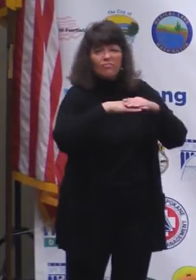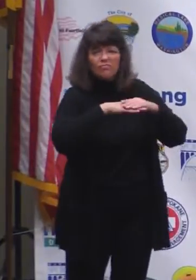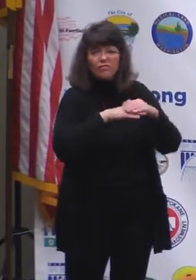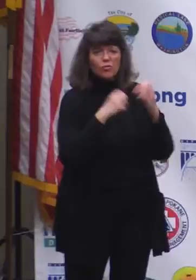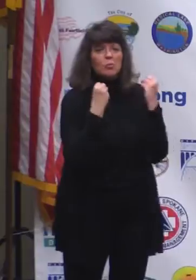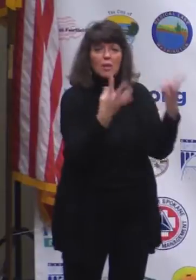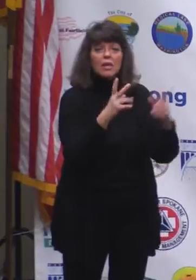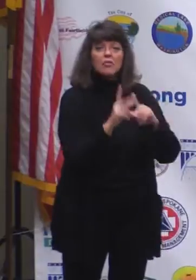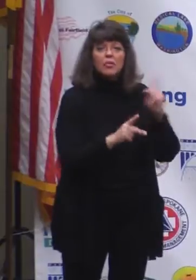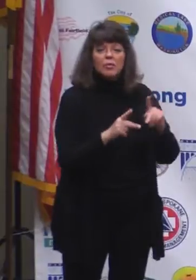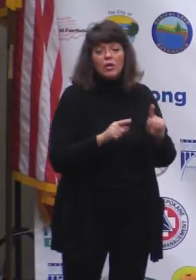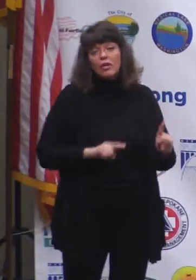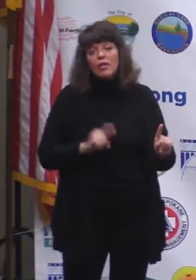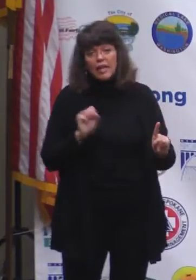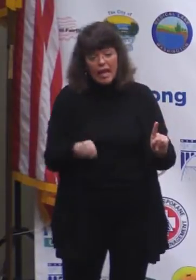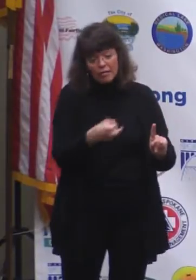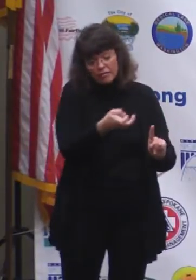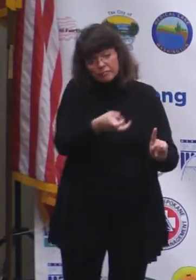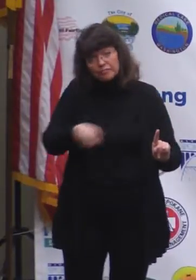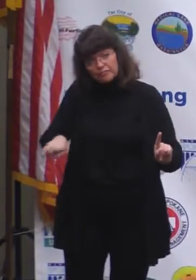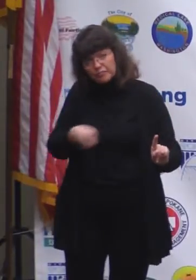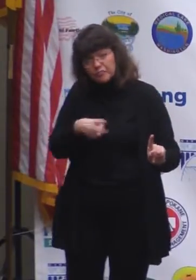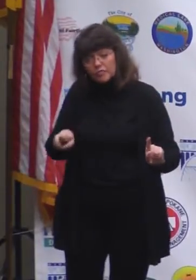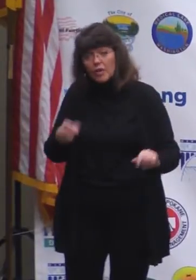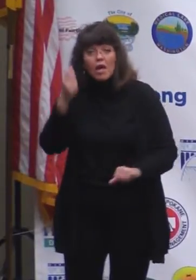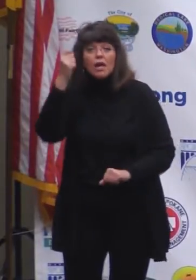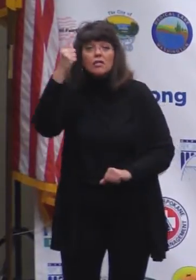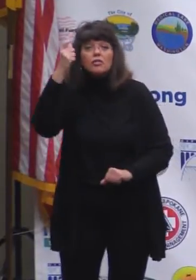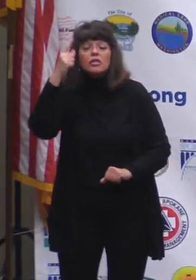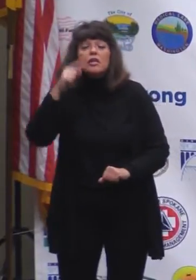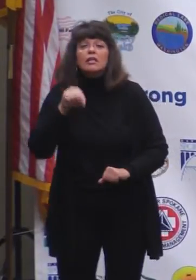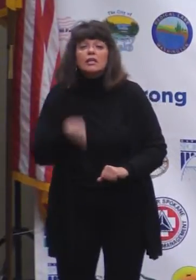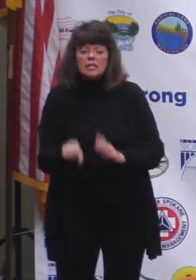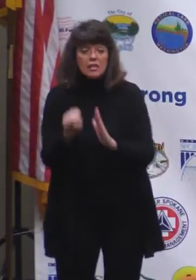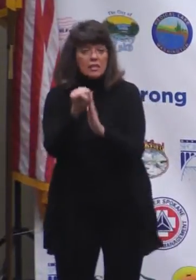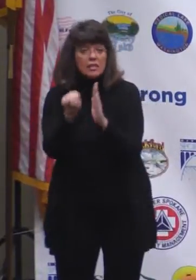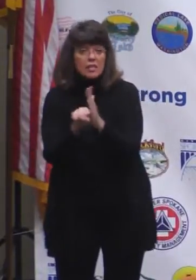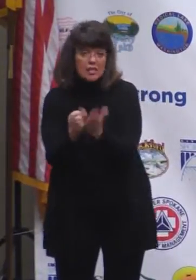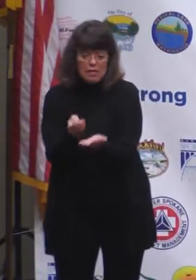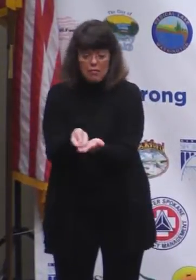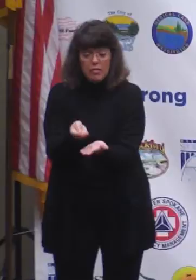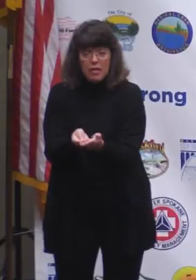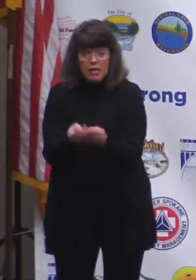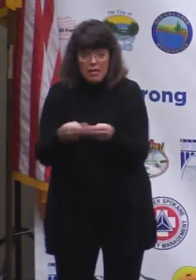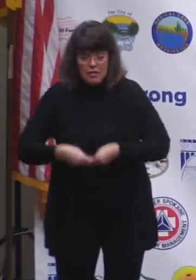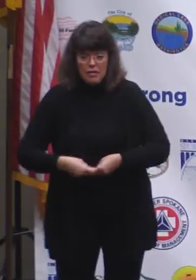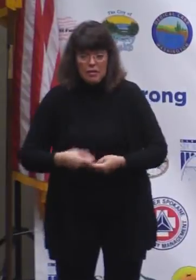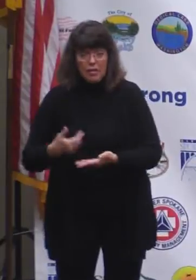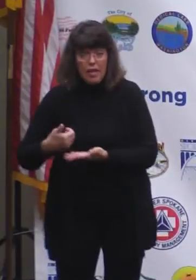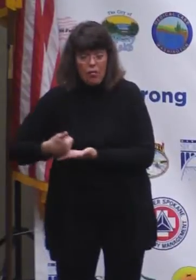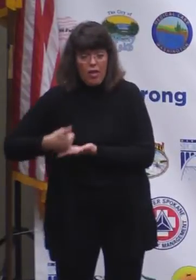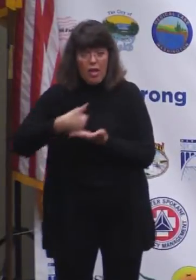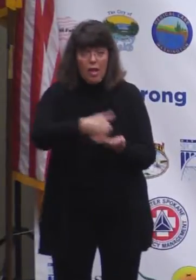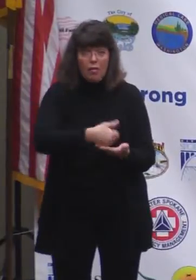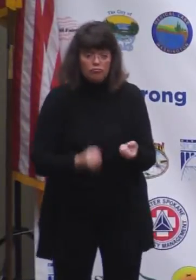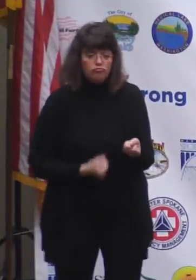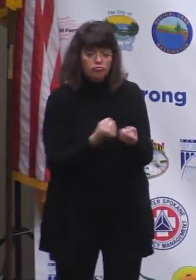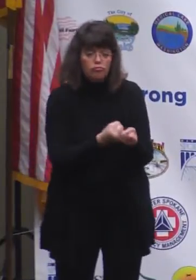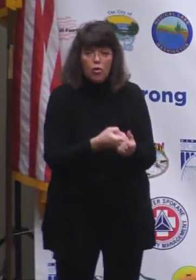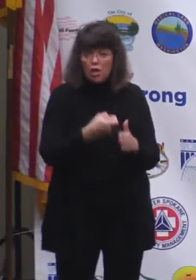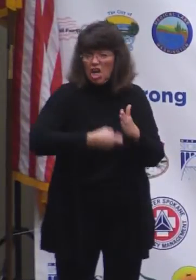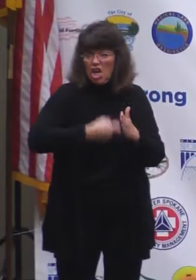working on that as well. So state emergency funding allocated through the Department of Commerce is going to cover the cost of the shelter